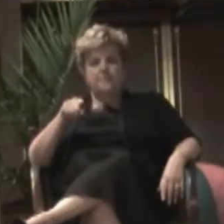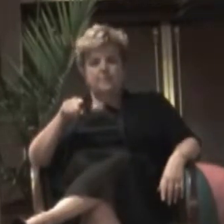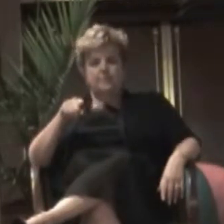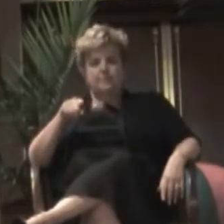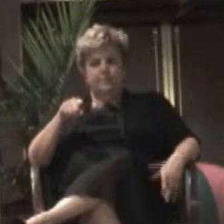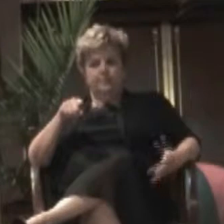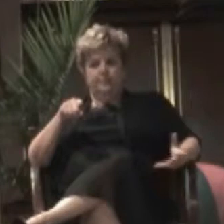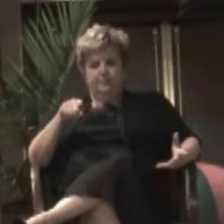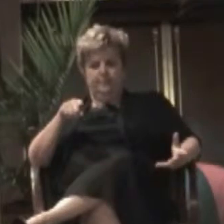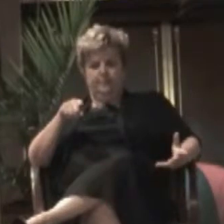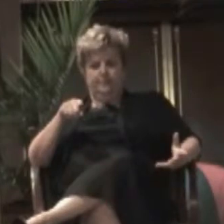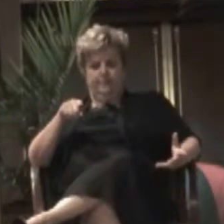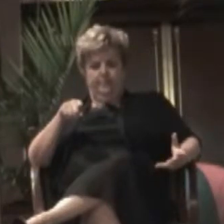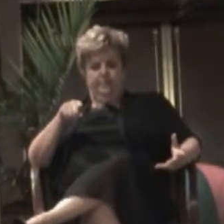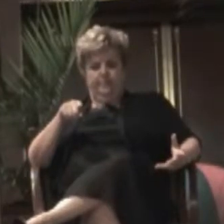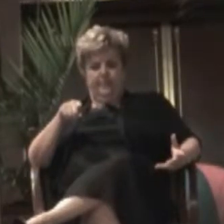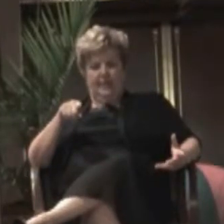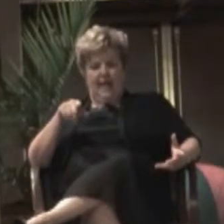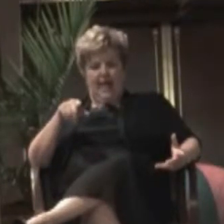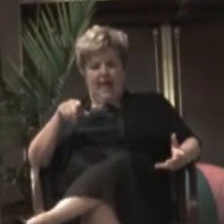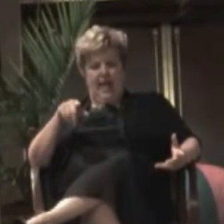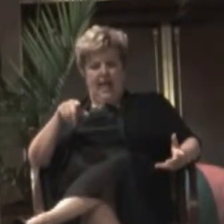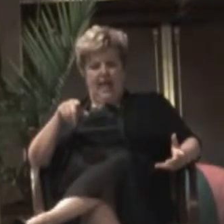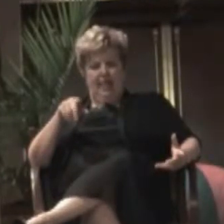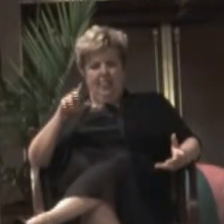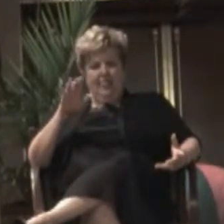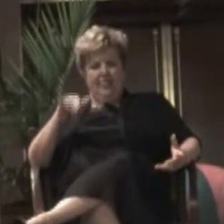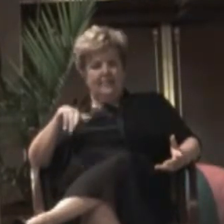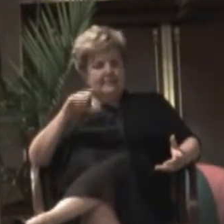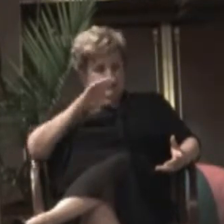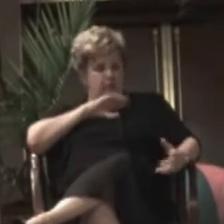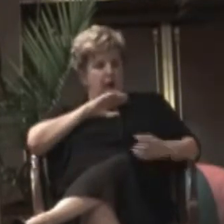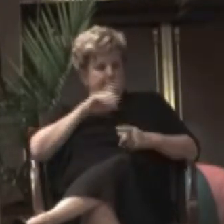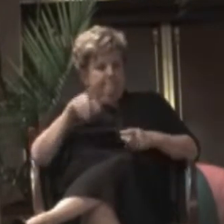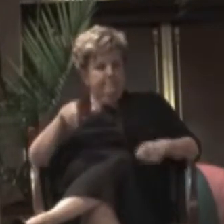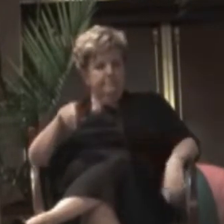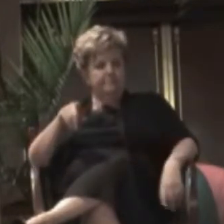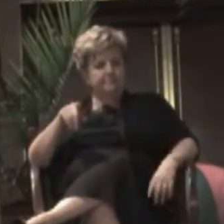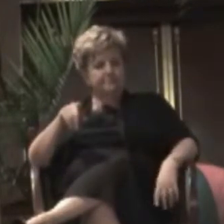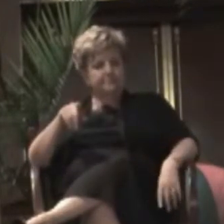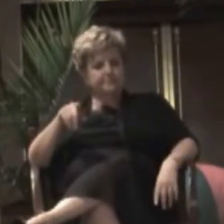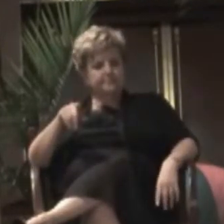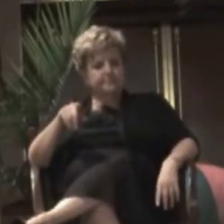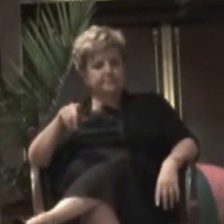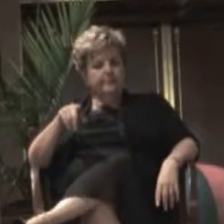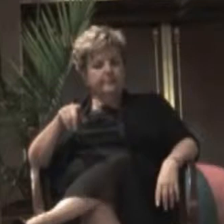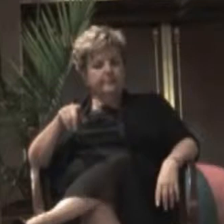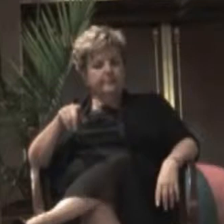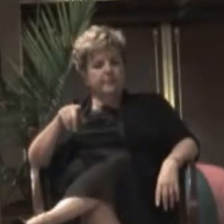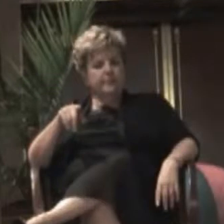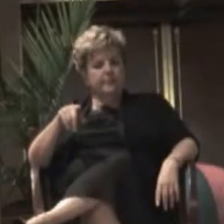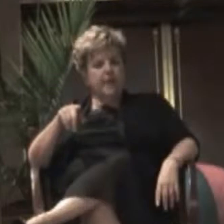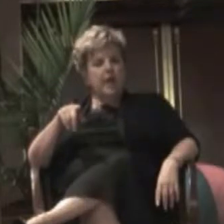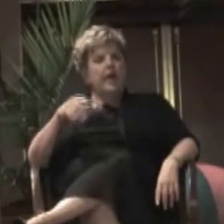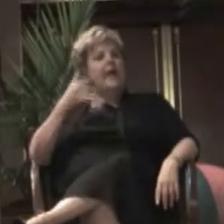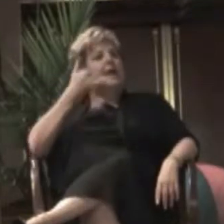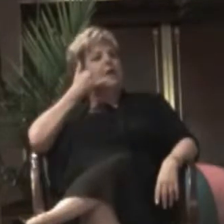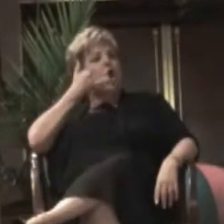think he just did something honest. But this fellow learned that I had family down in North Carolina, called my folks, and my mother and sister